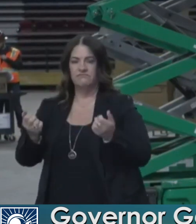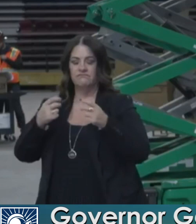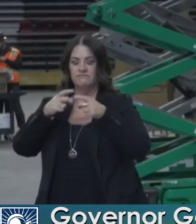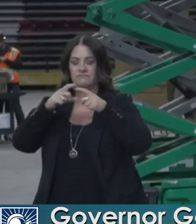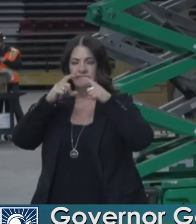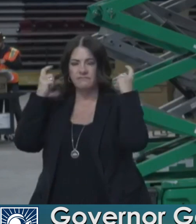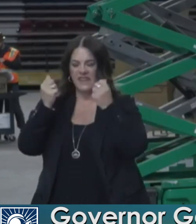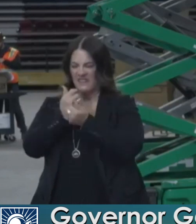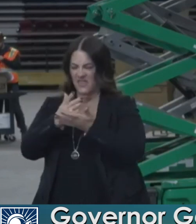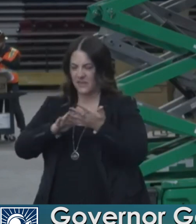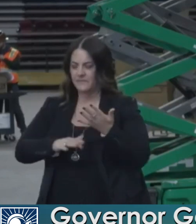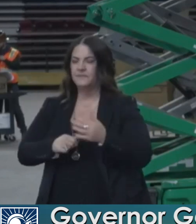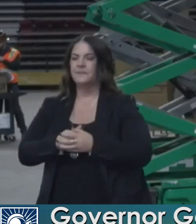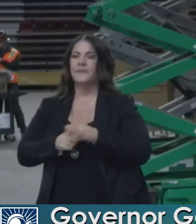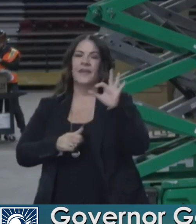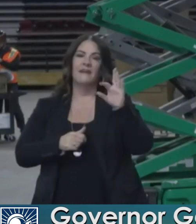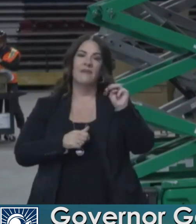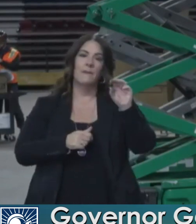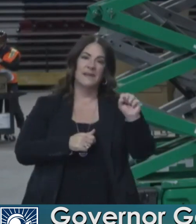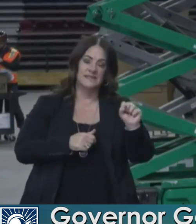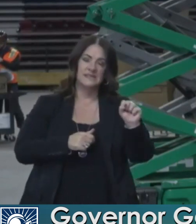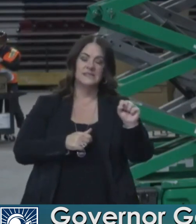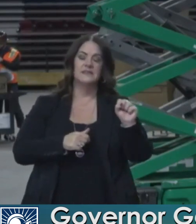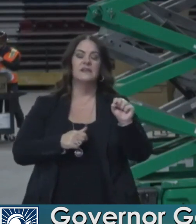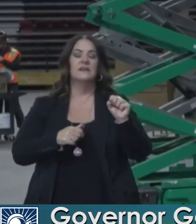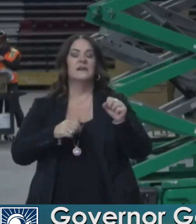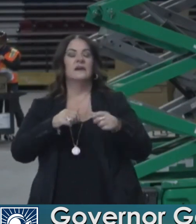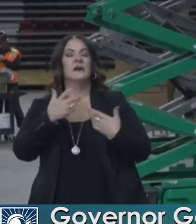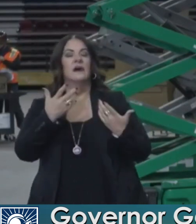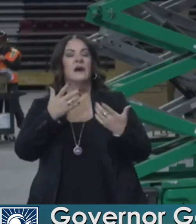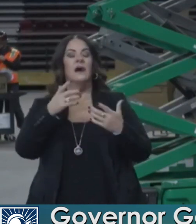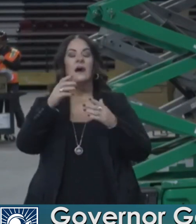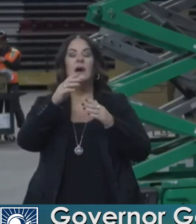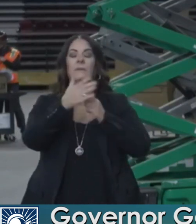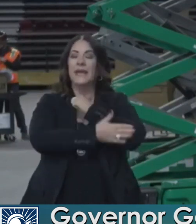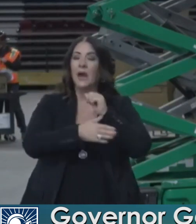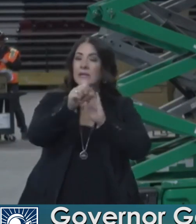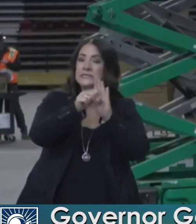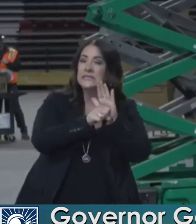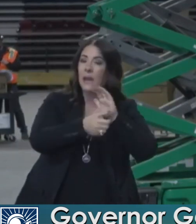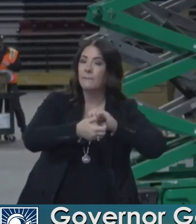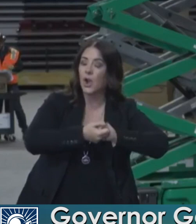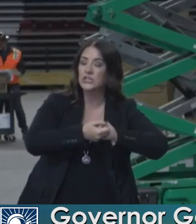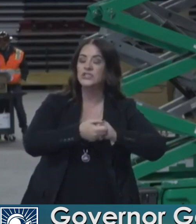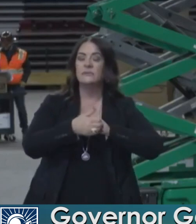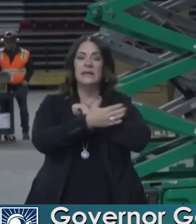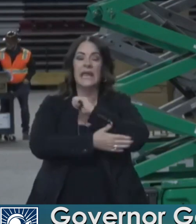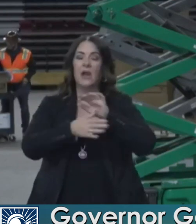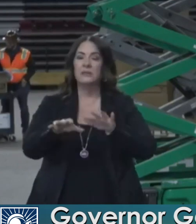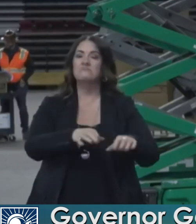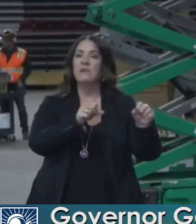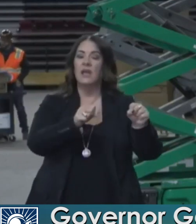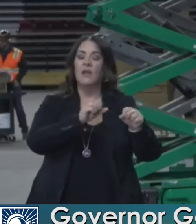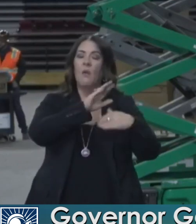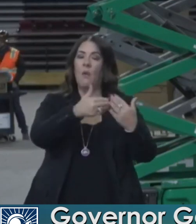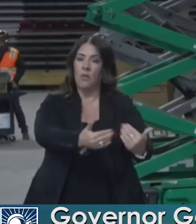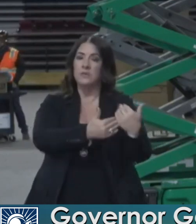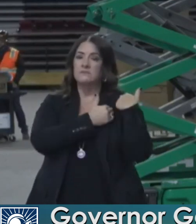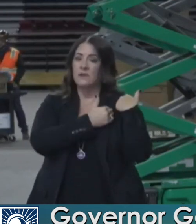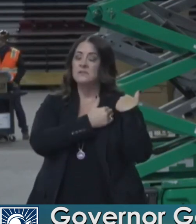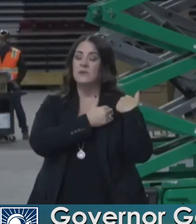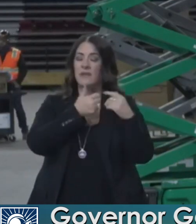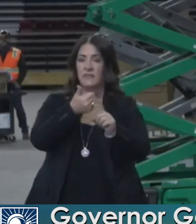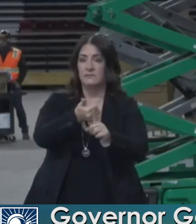FMS sites, these medical stations, are county-state partnerships. In some cases, the county is taking all the